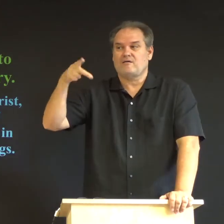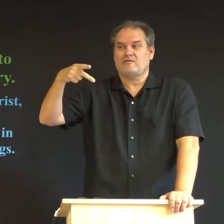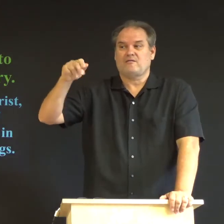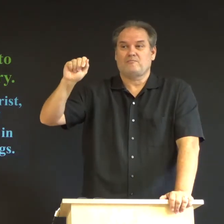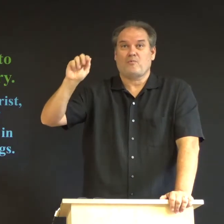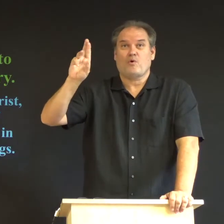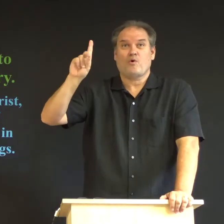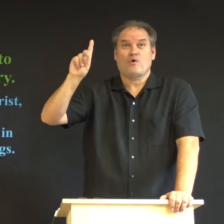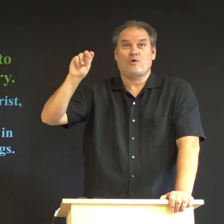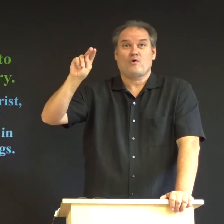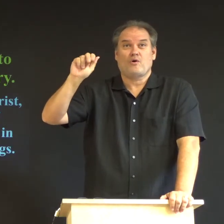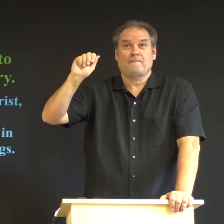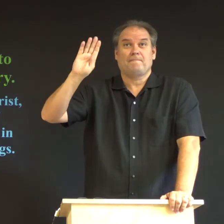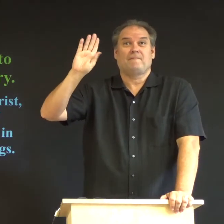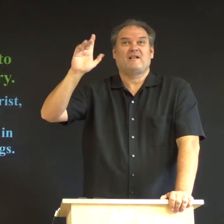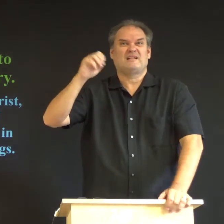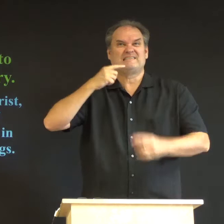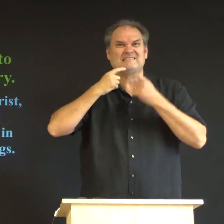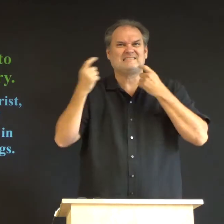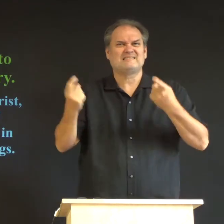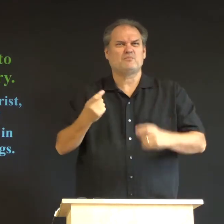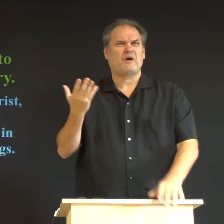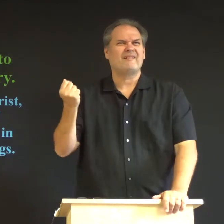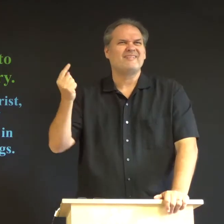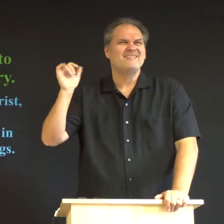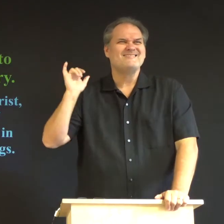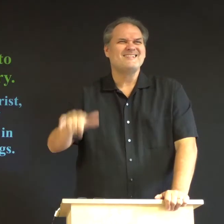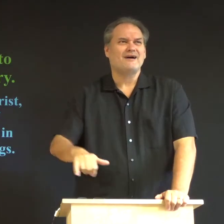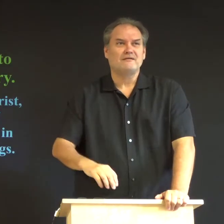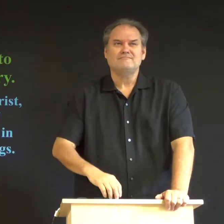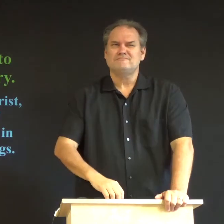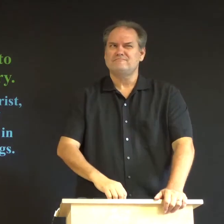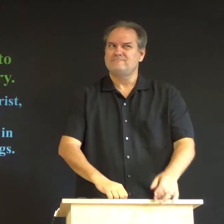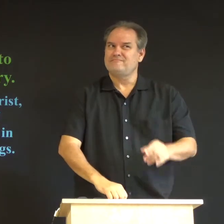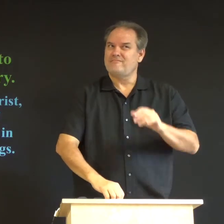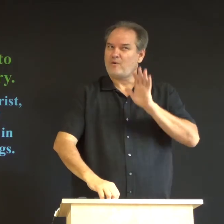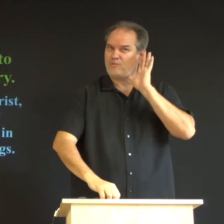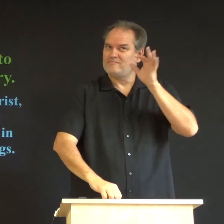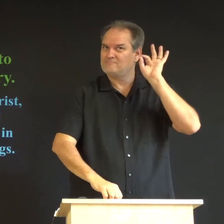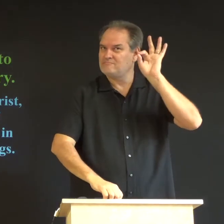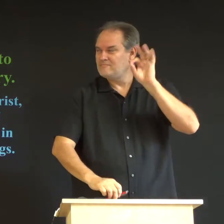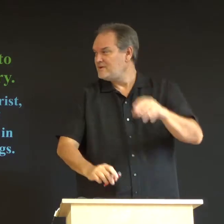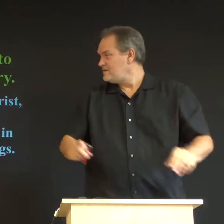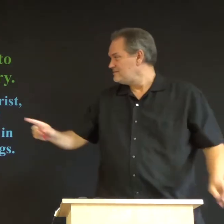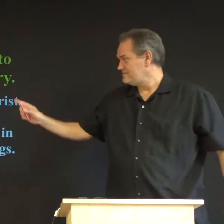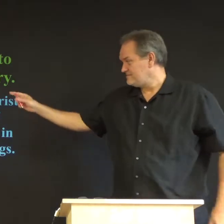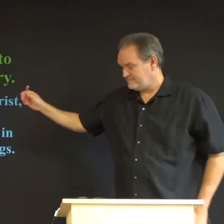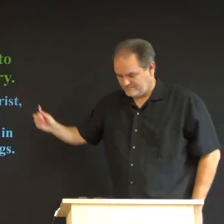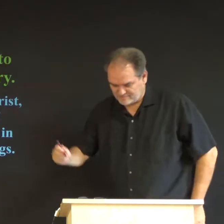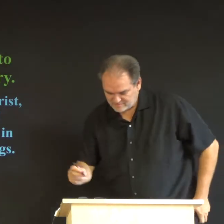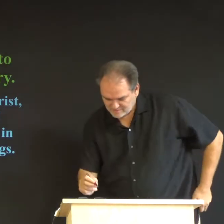In 2 weeks, we're going to talk about ardent, unpardonable, and what that means. Let me preach about that.